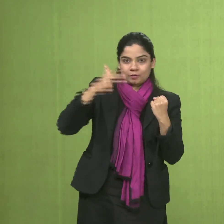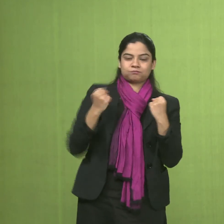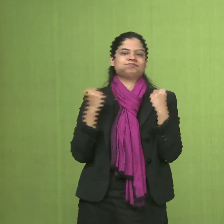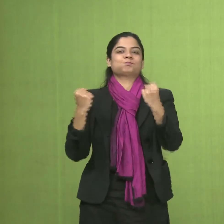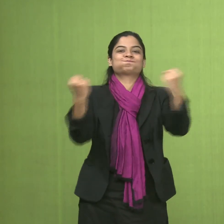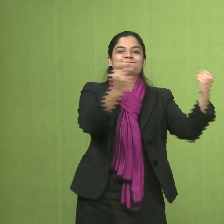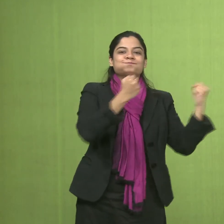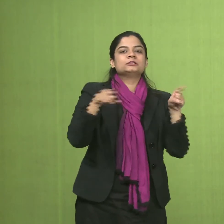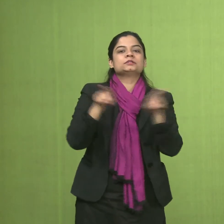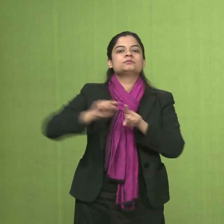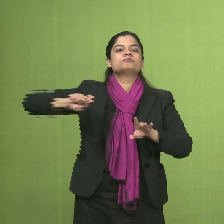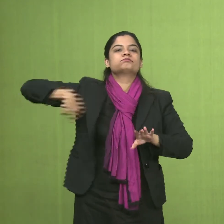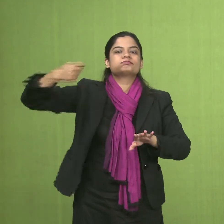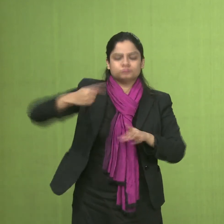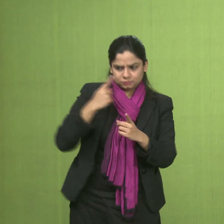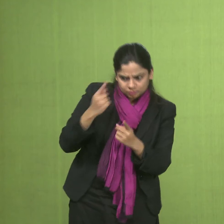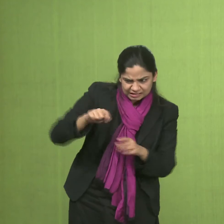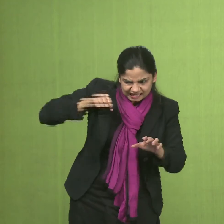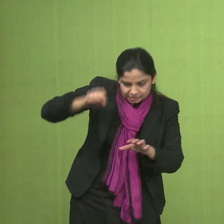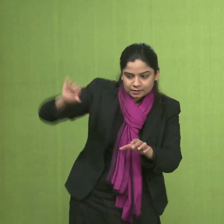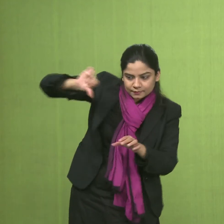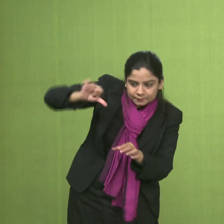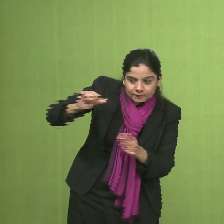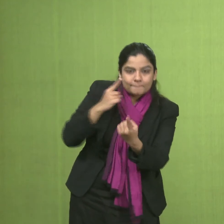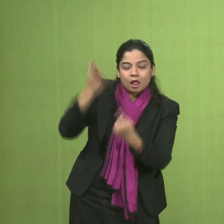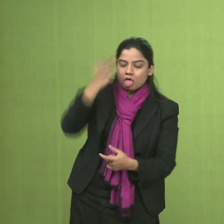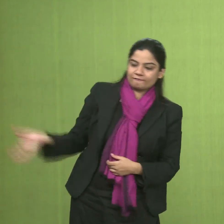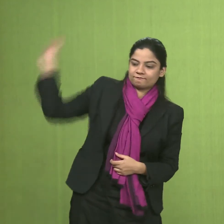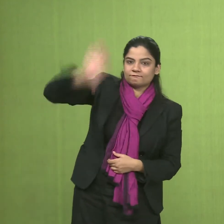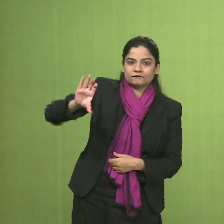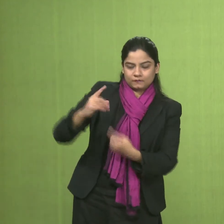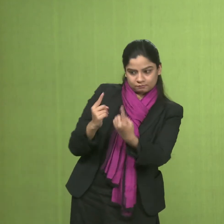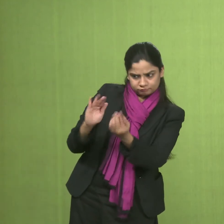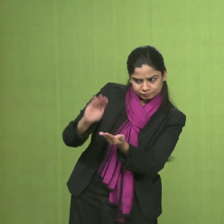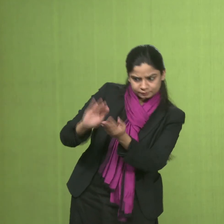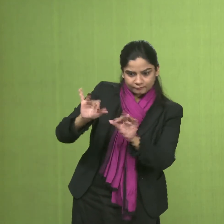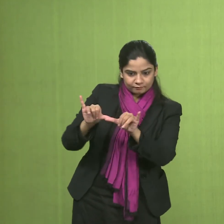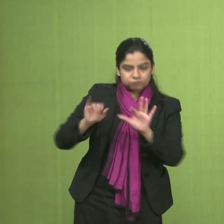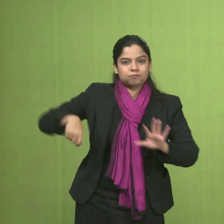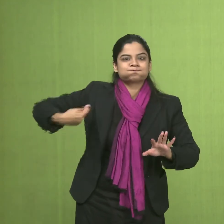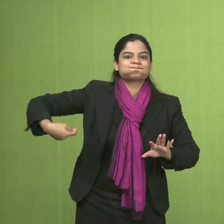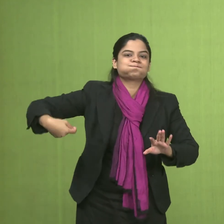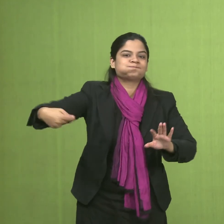car without put petrol, right? Similarly, for washing machines, for sewing machines to run smoothly, you have to put